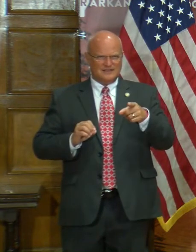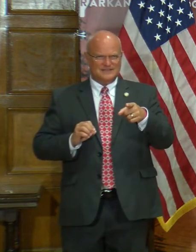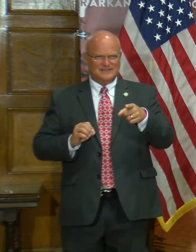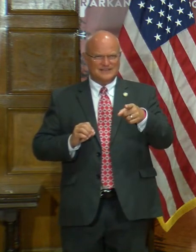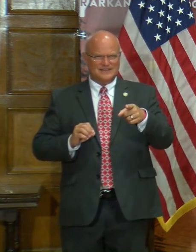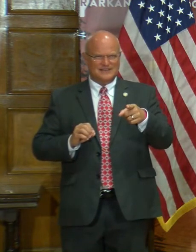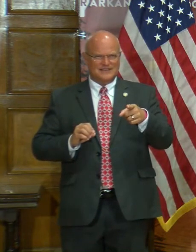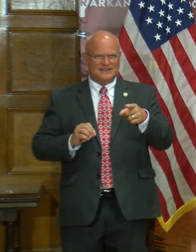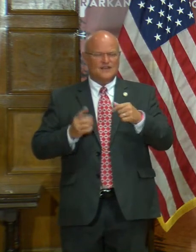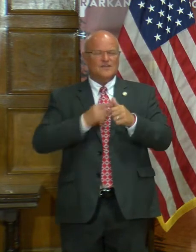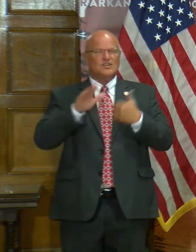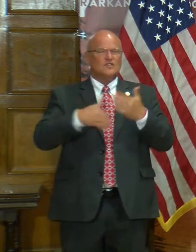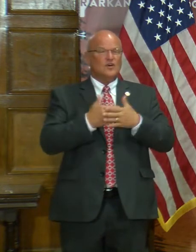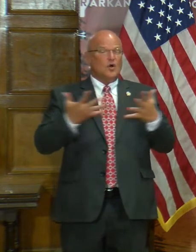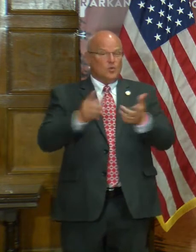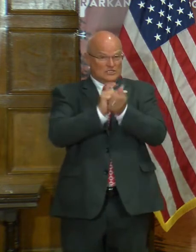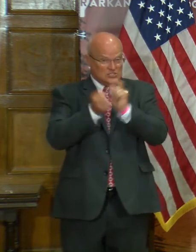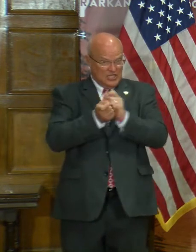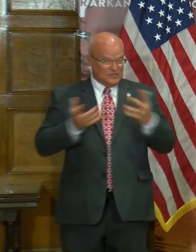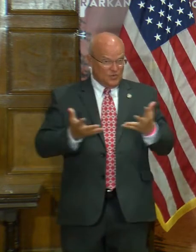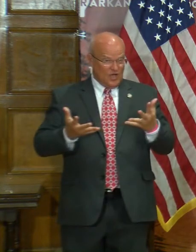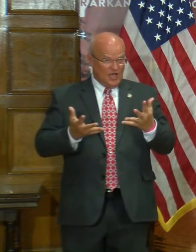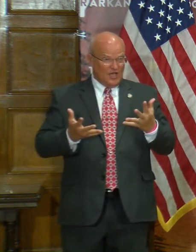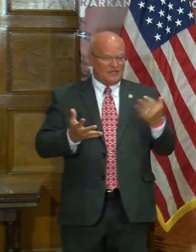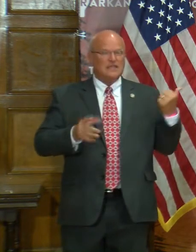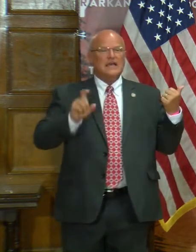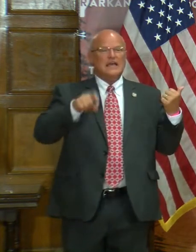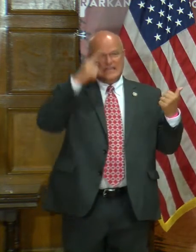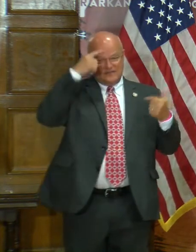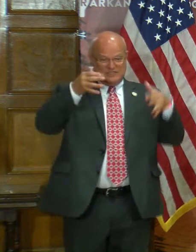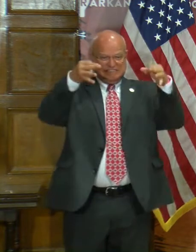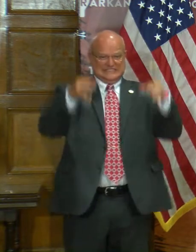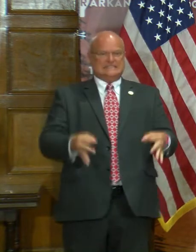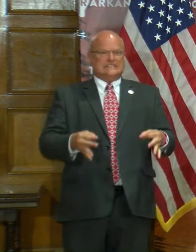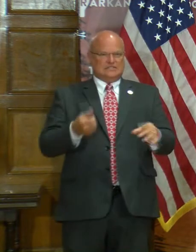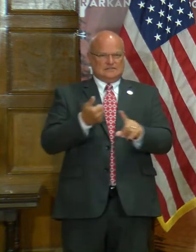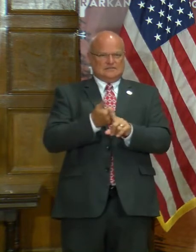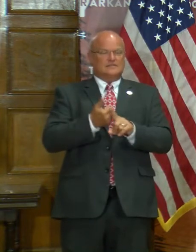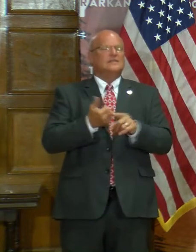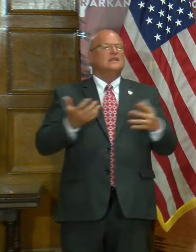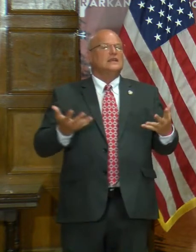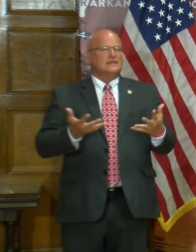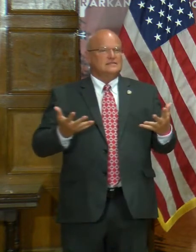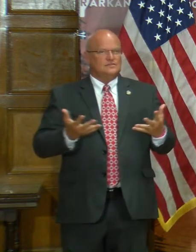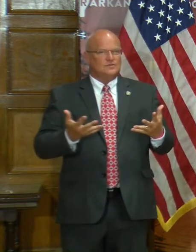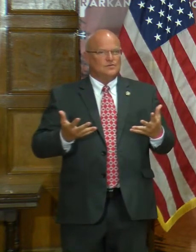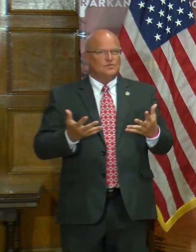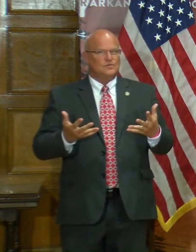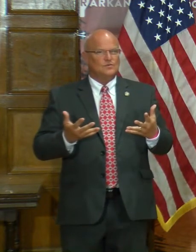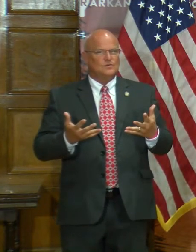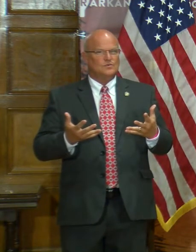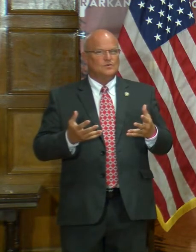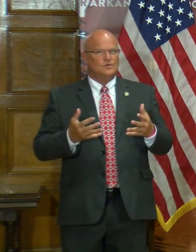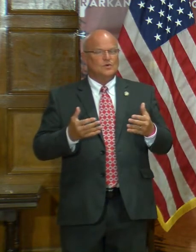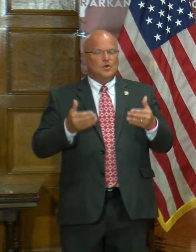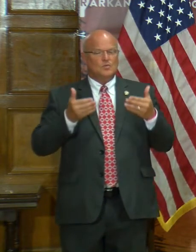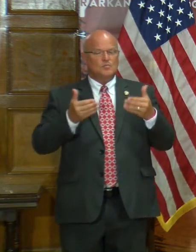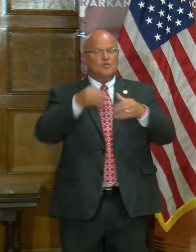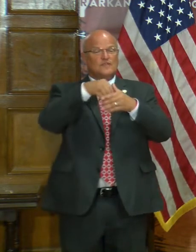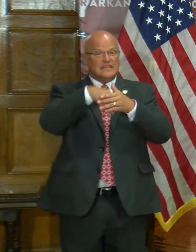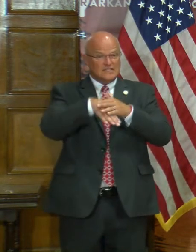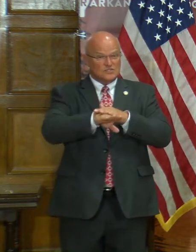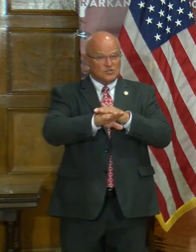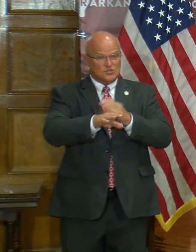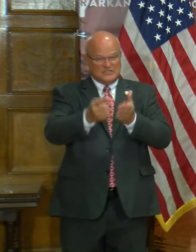Well, I mean, first of all, what changed is that there was a need for a decision as to moving